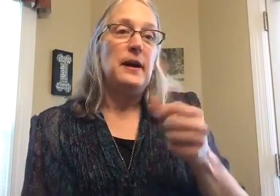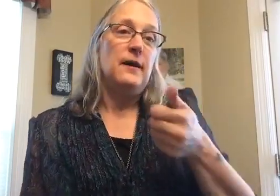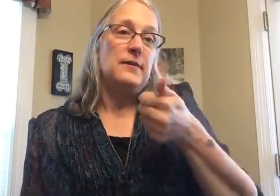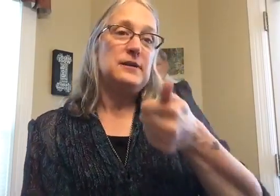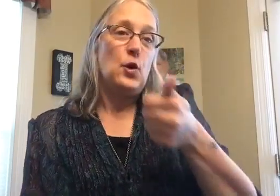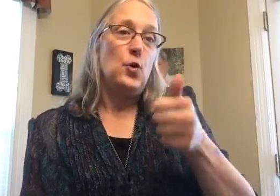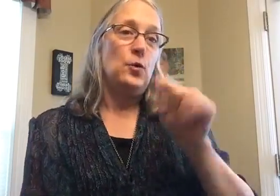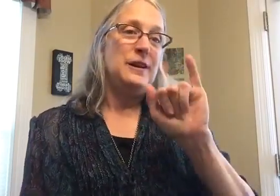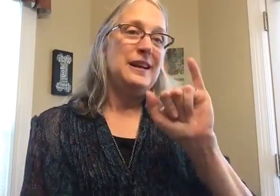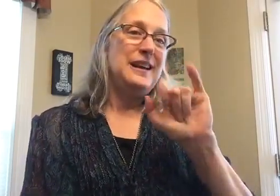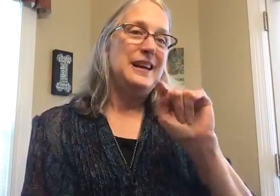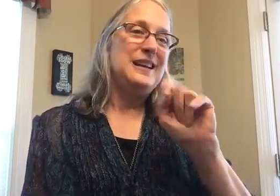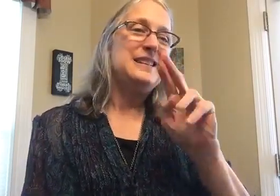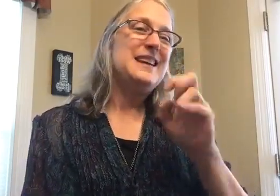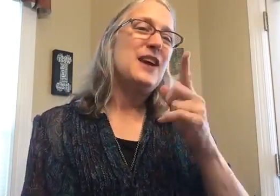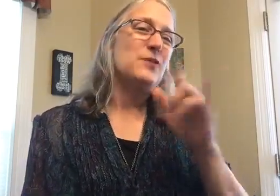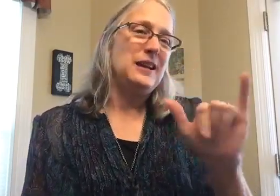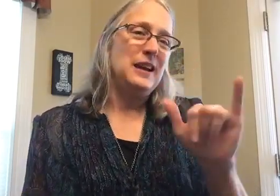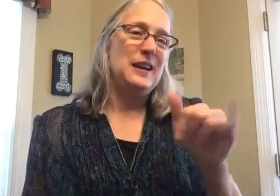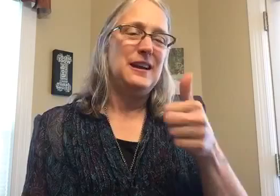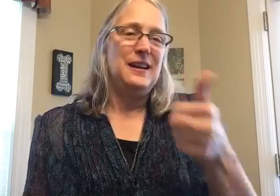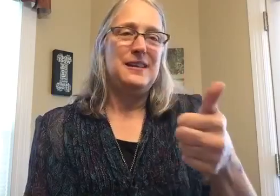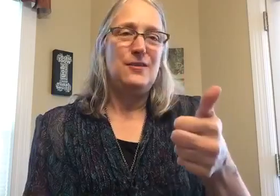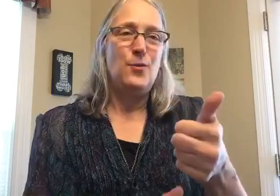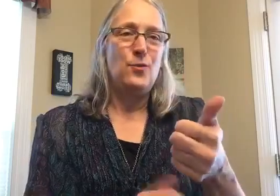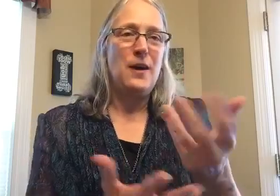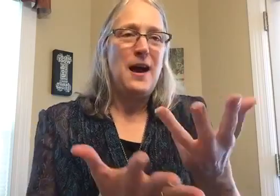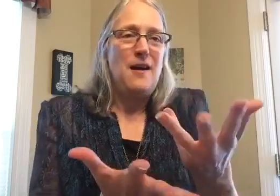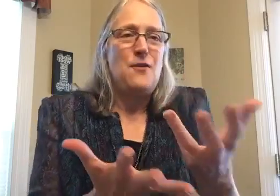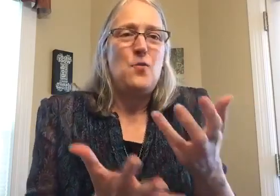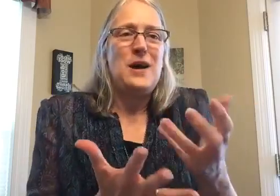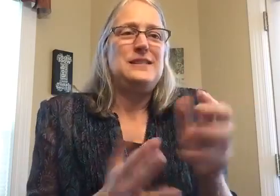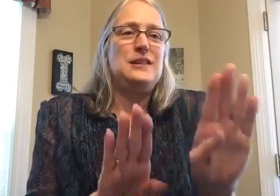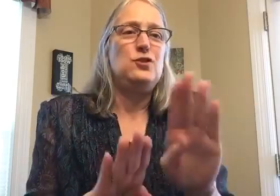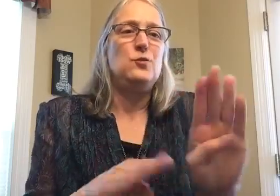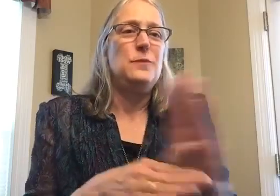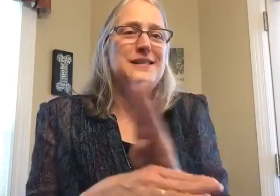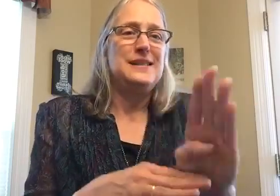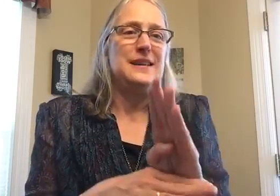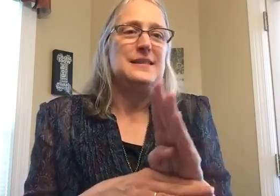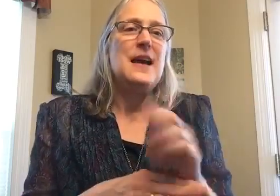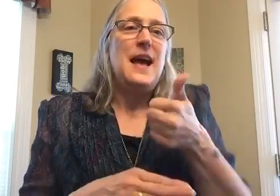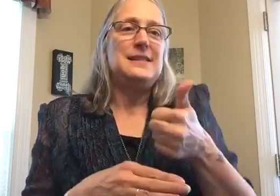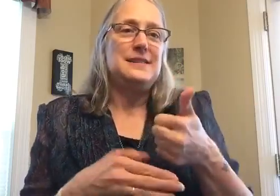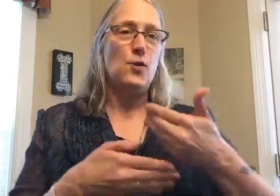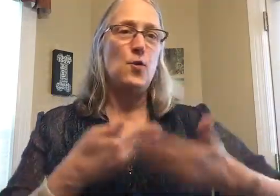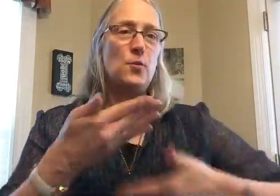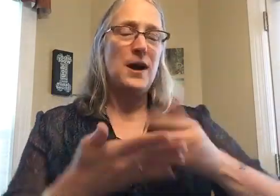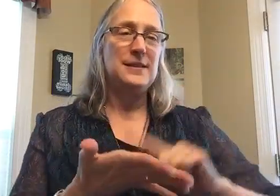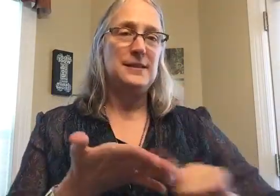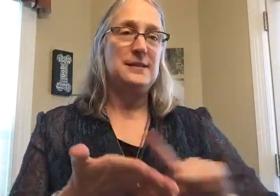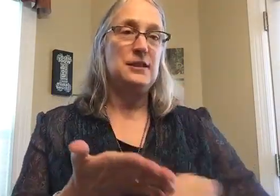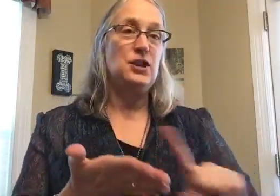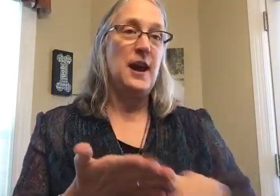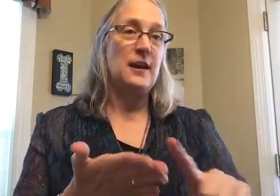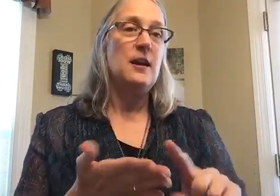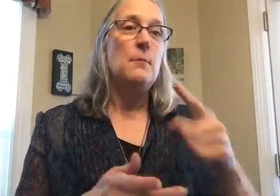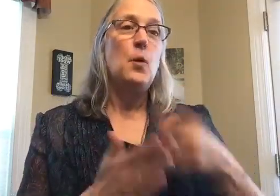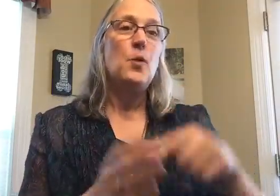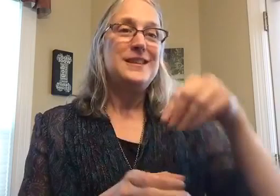its own integrity, its own how it wants to do business, has its own process to check. But what's